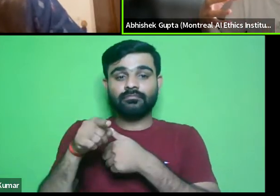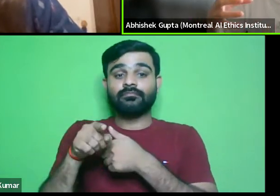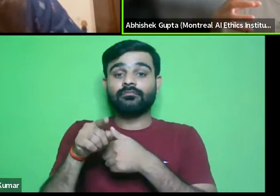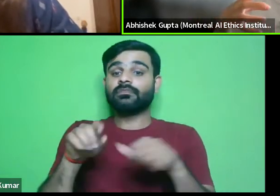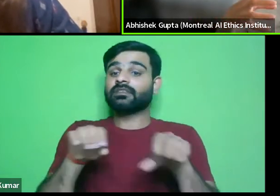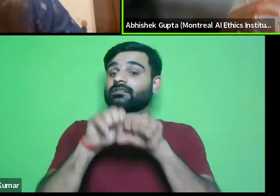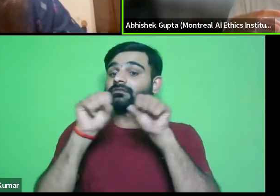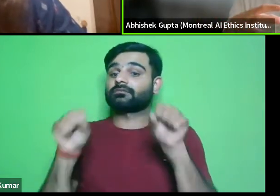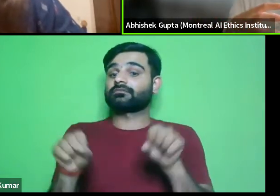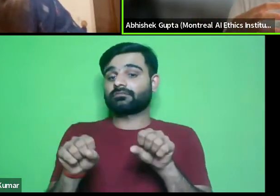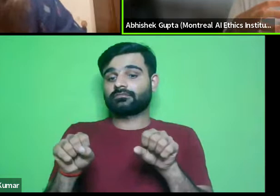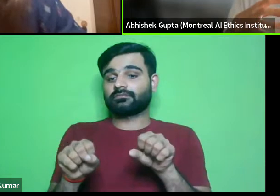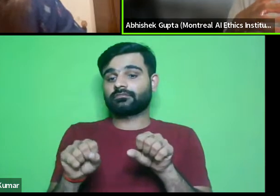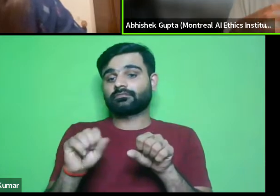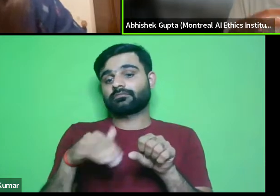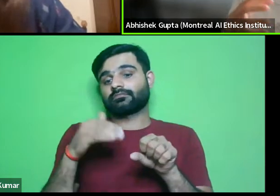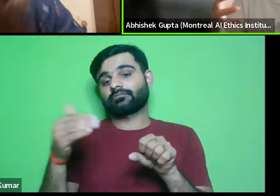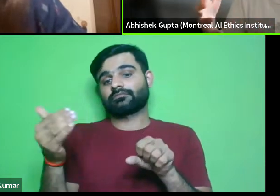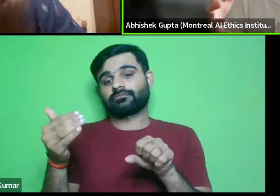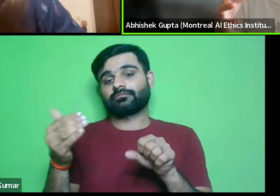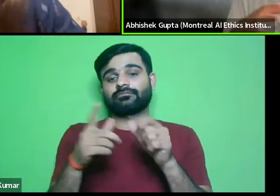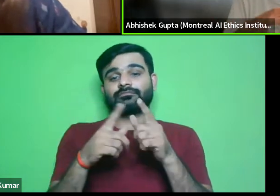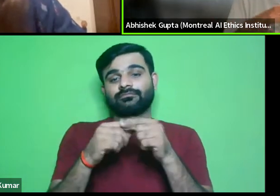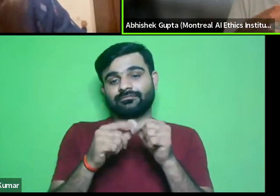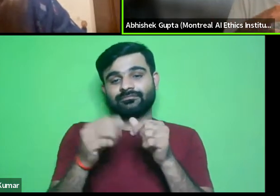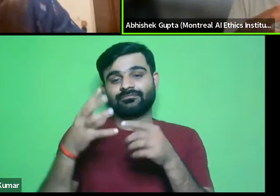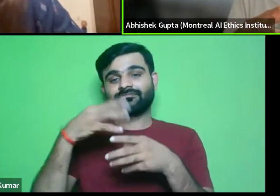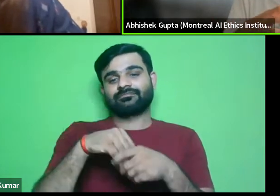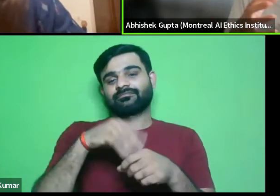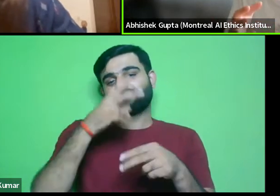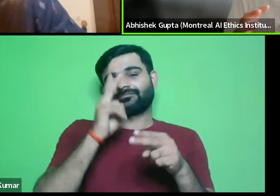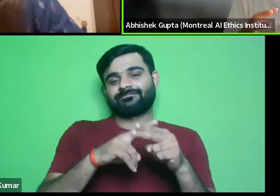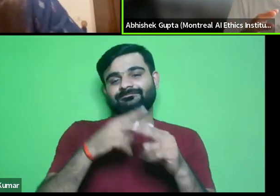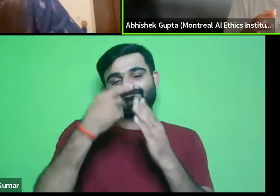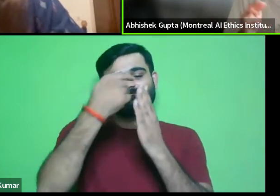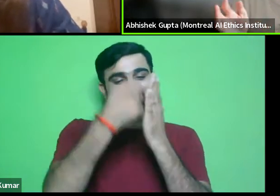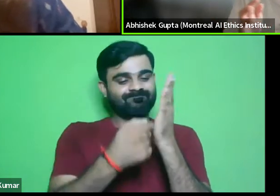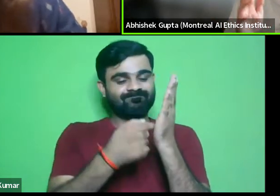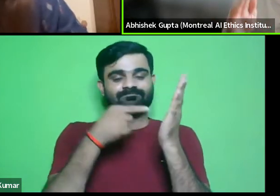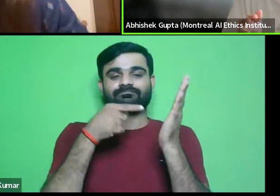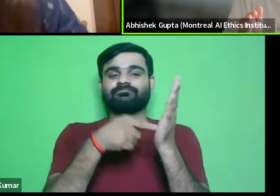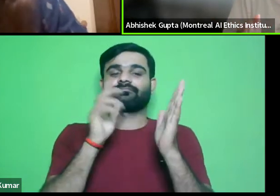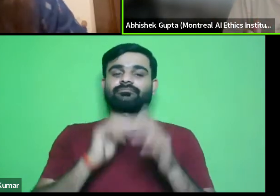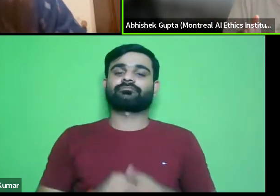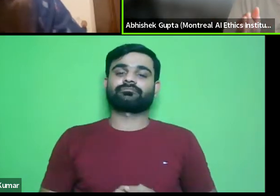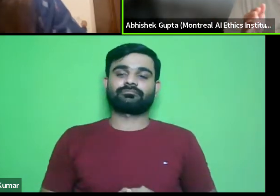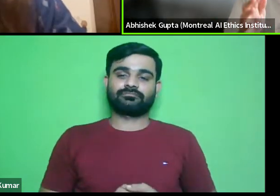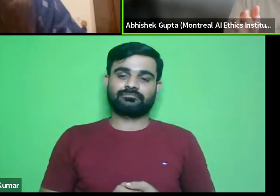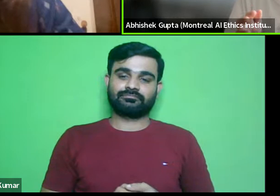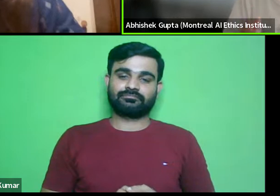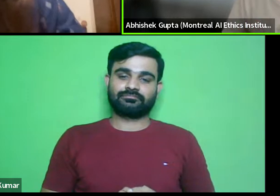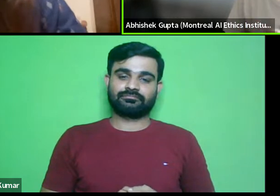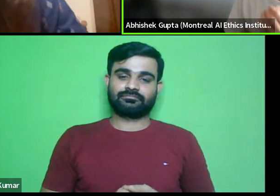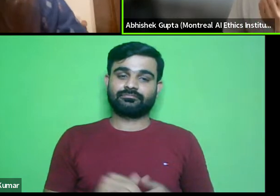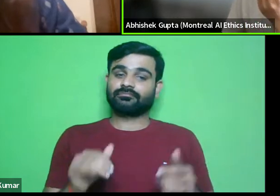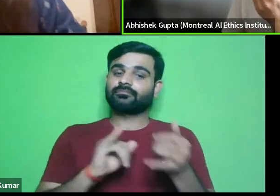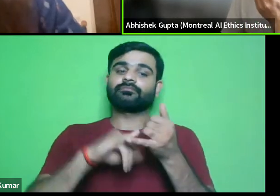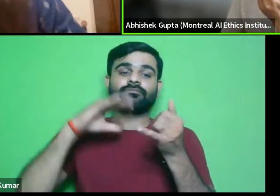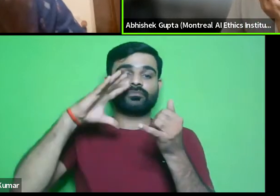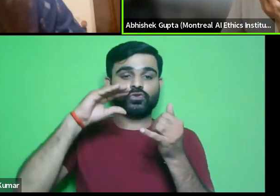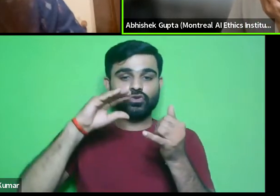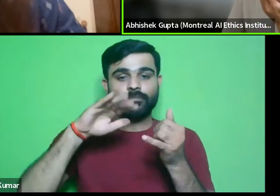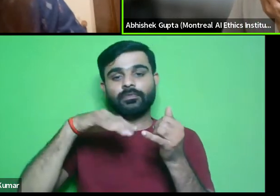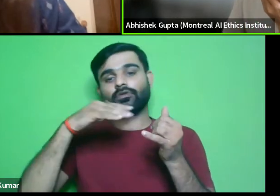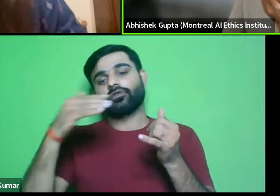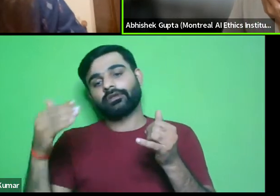distributed rather than data being distributed in that ownership model. But anyways, I'll stop there and turn it